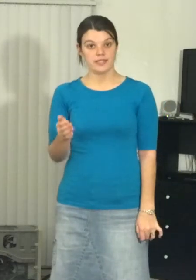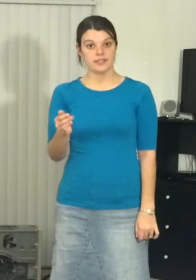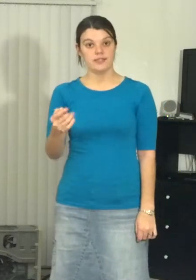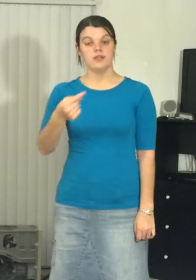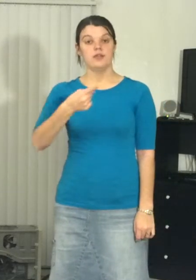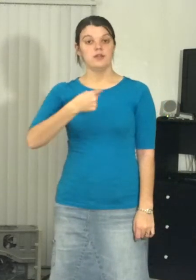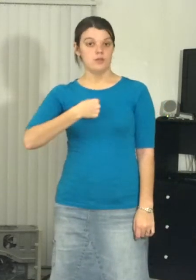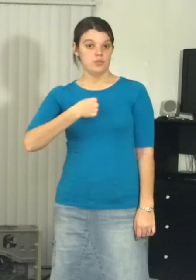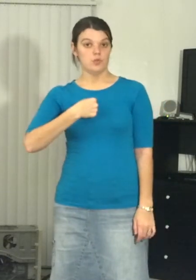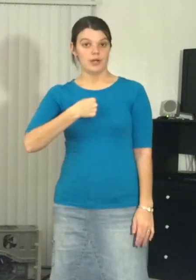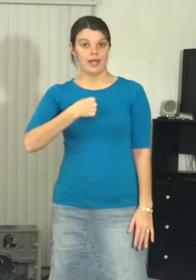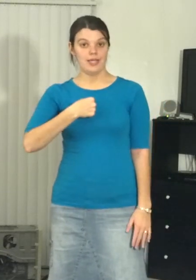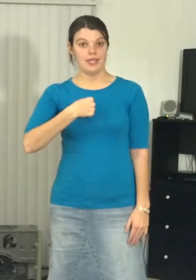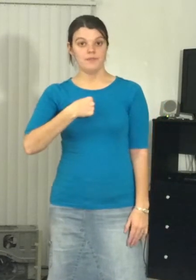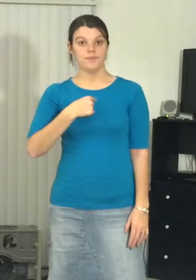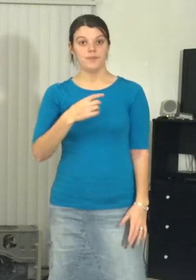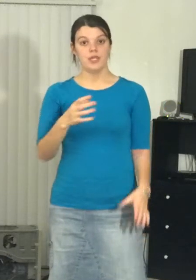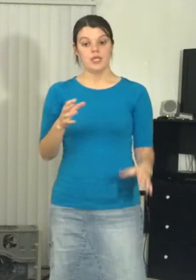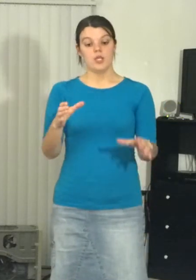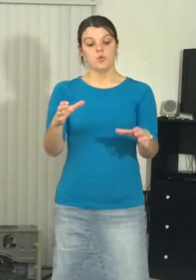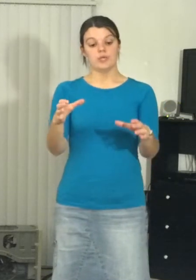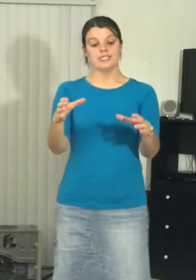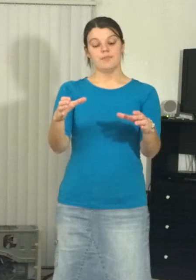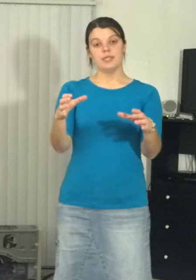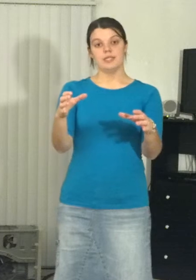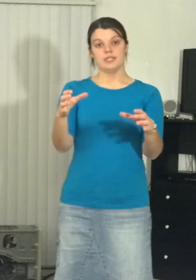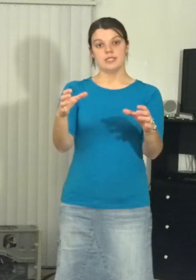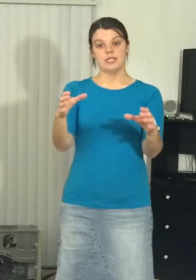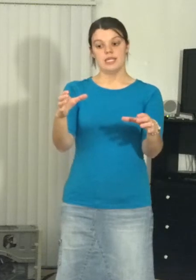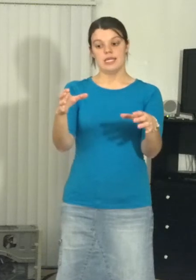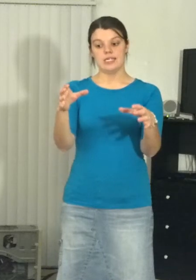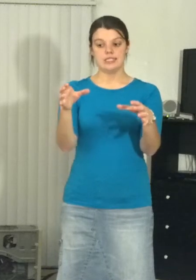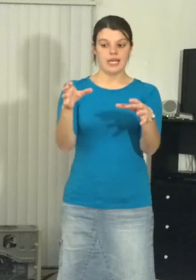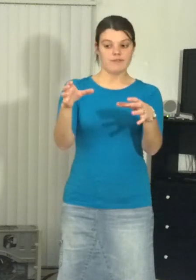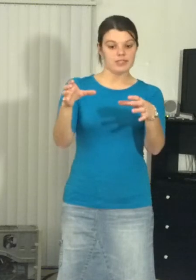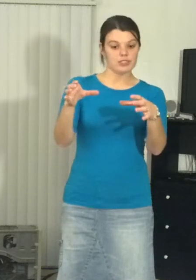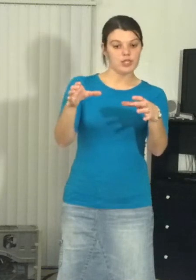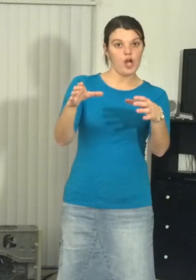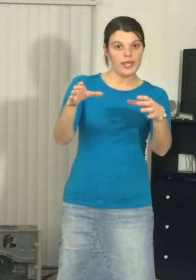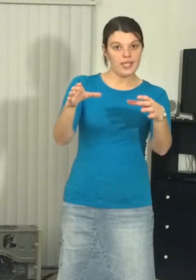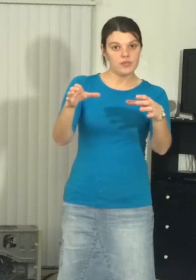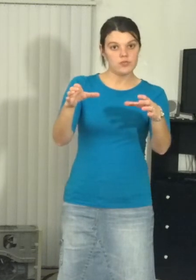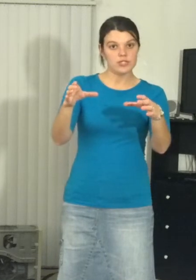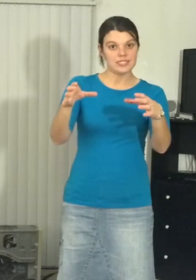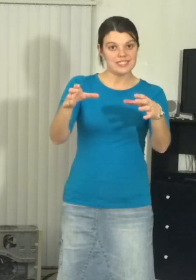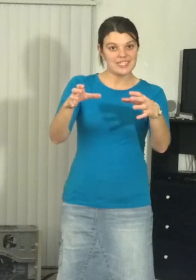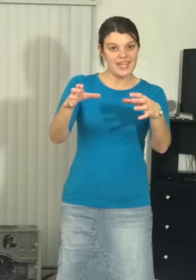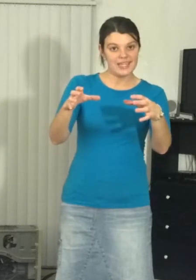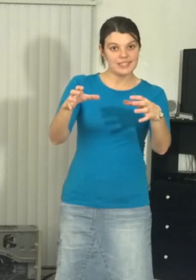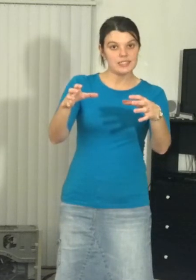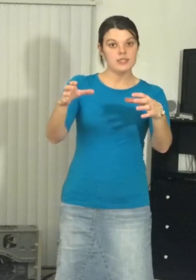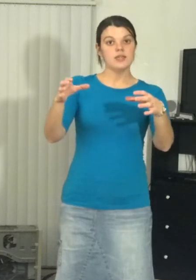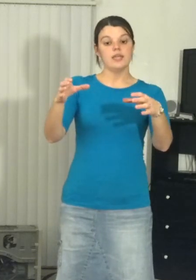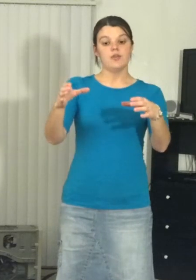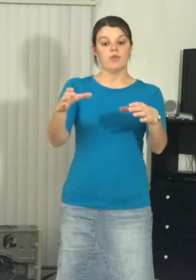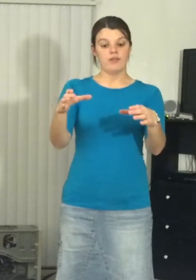grace. You do the word I again. Recipient is kind of like a claw hand or a C hand right in